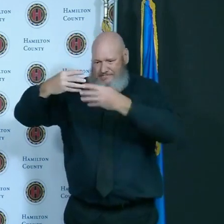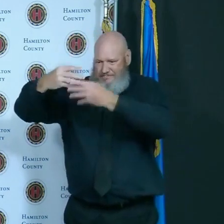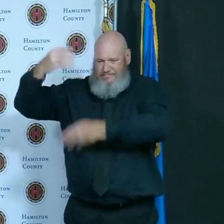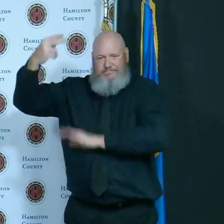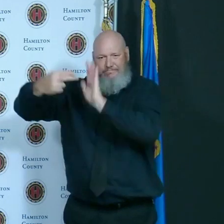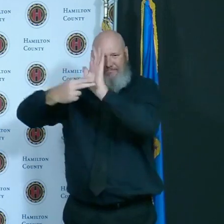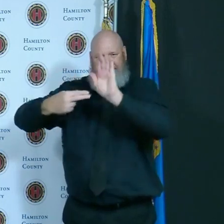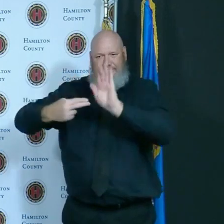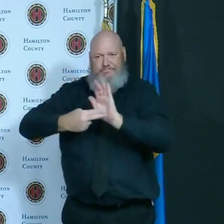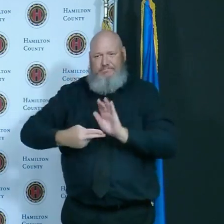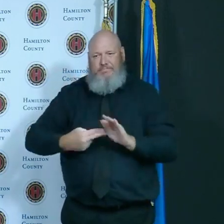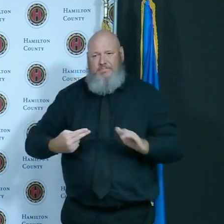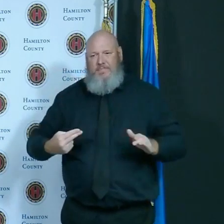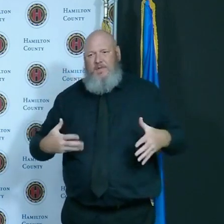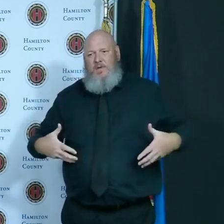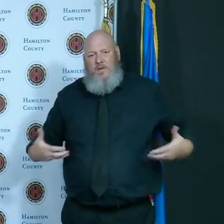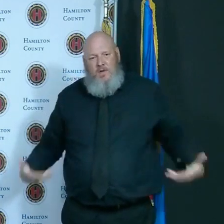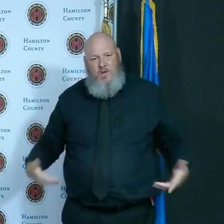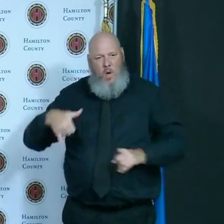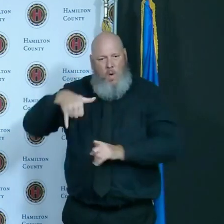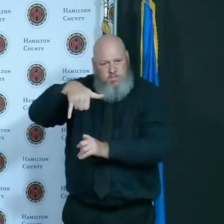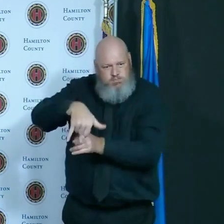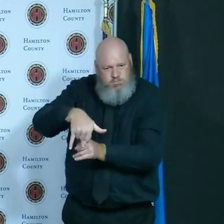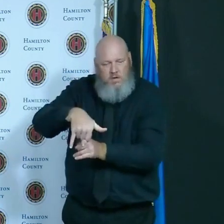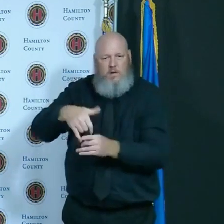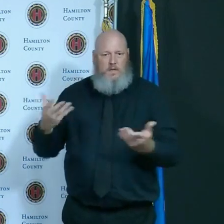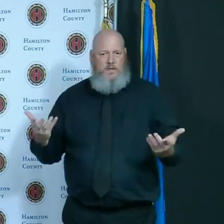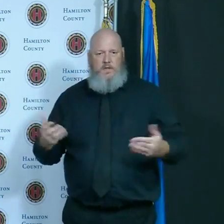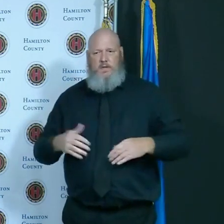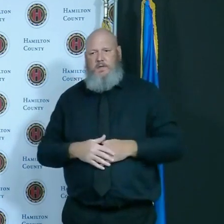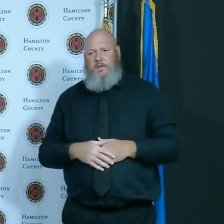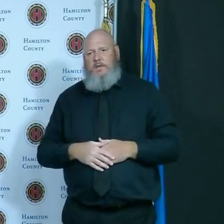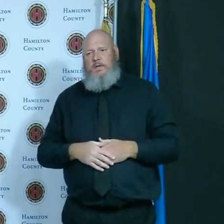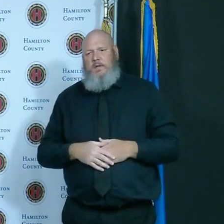And so those disease factors create greater